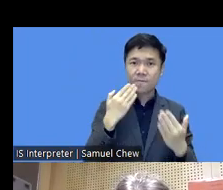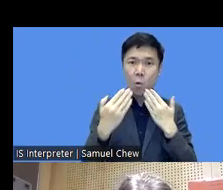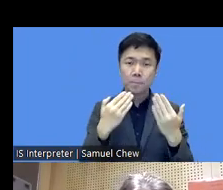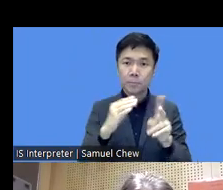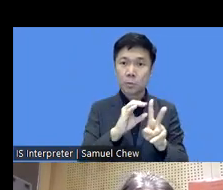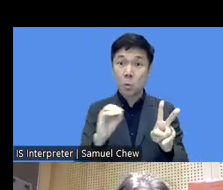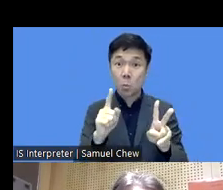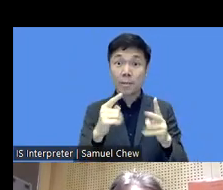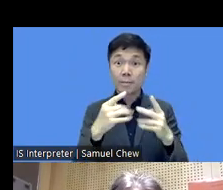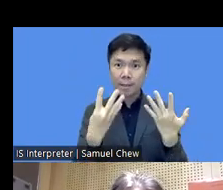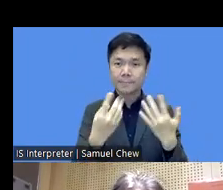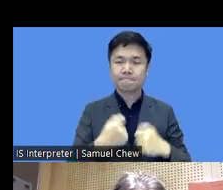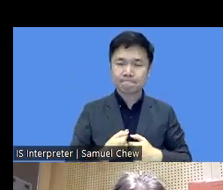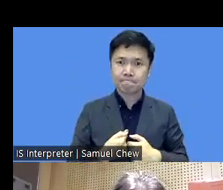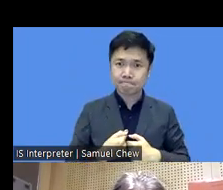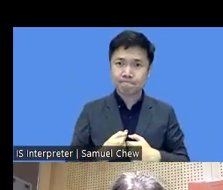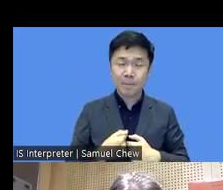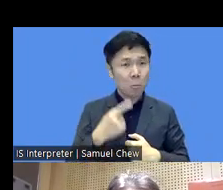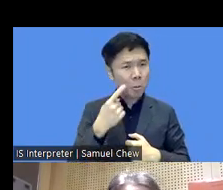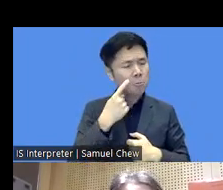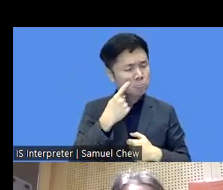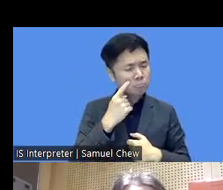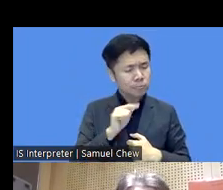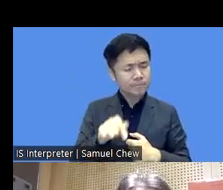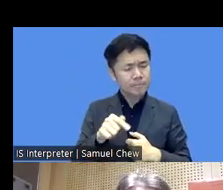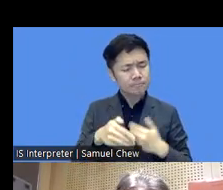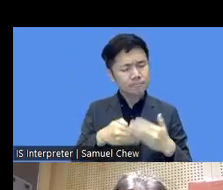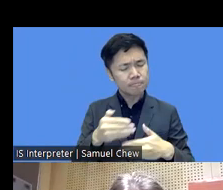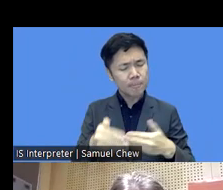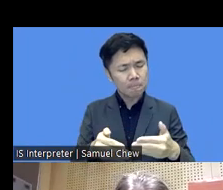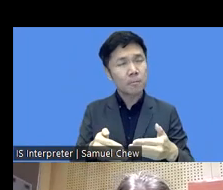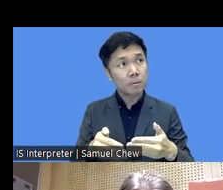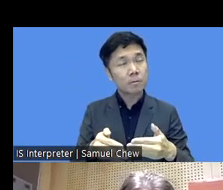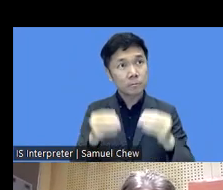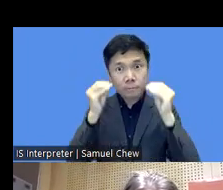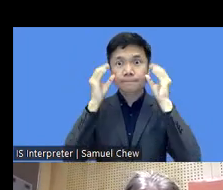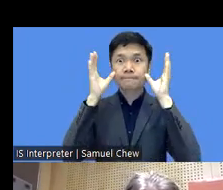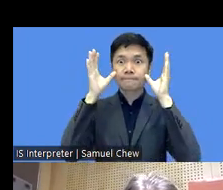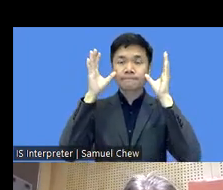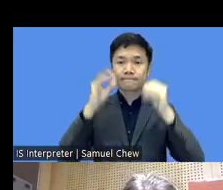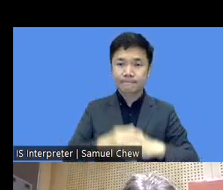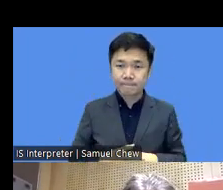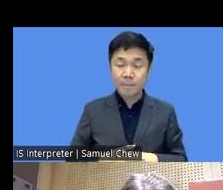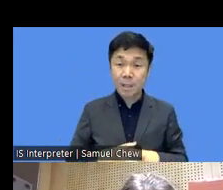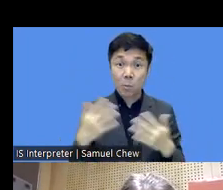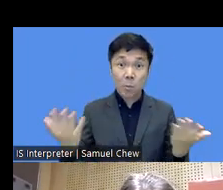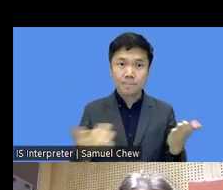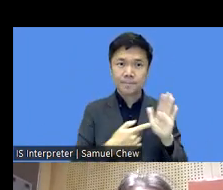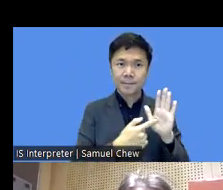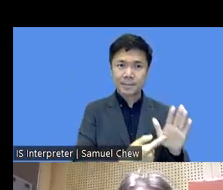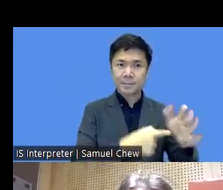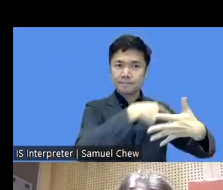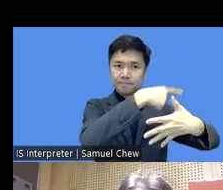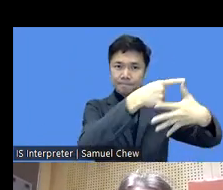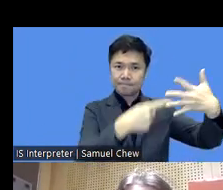learned. So on the screen, on the slide, I have put a couple of points that are